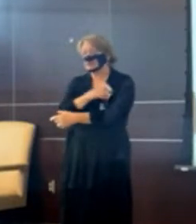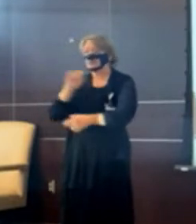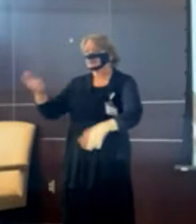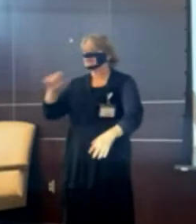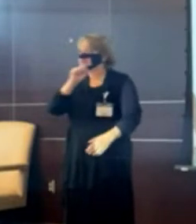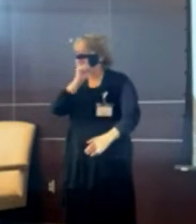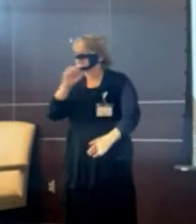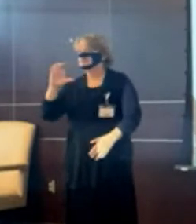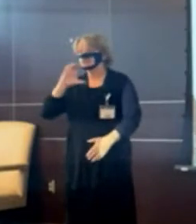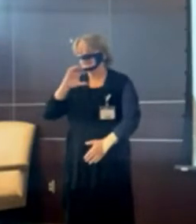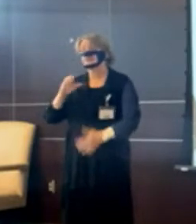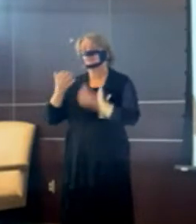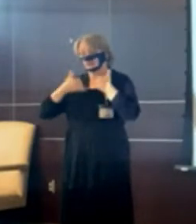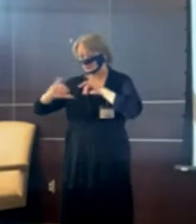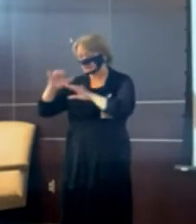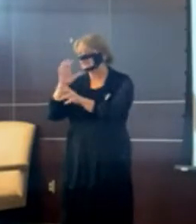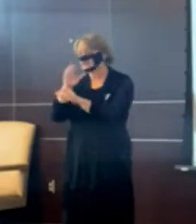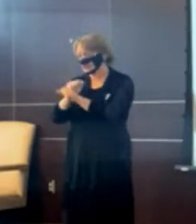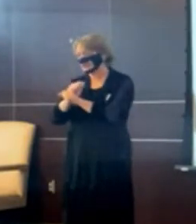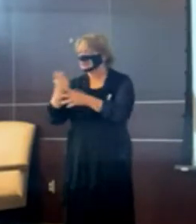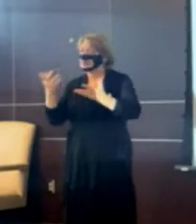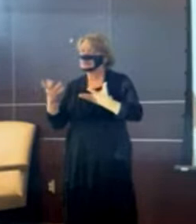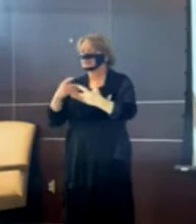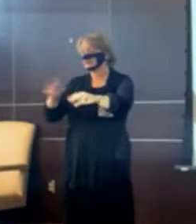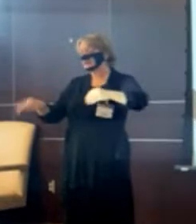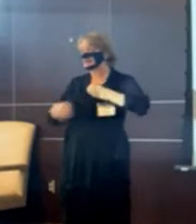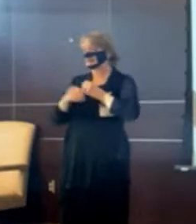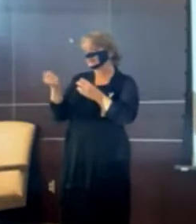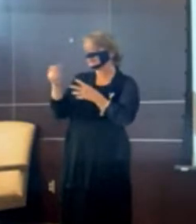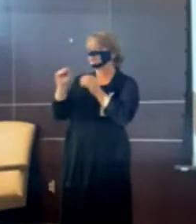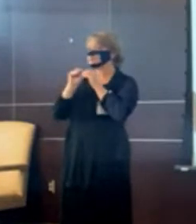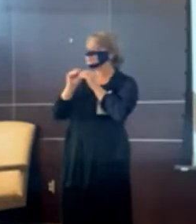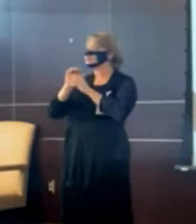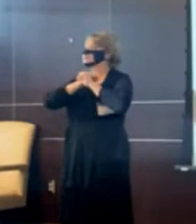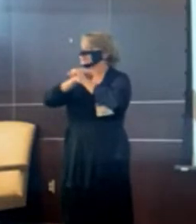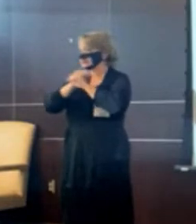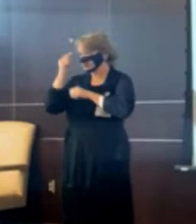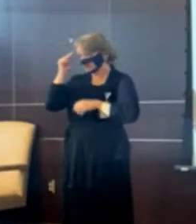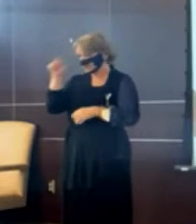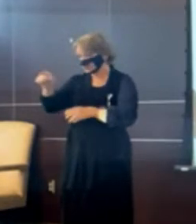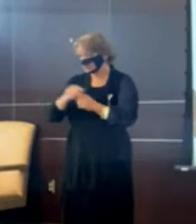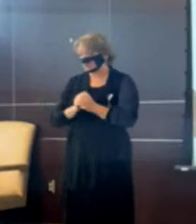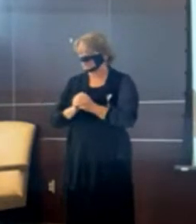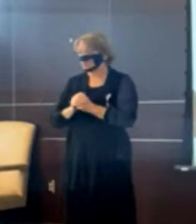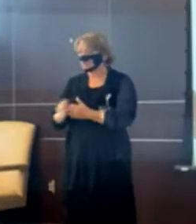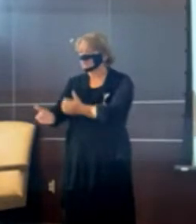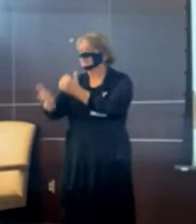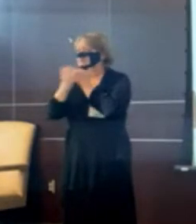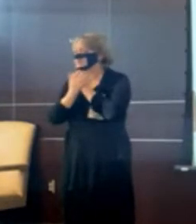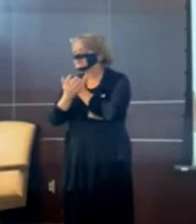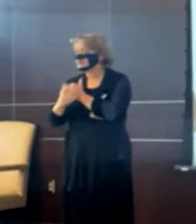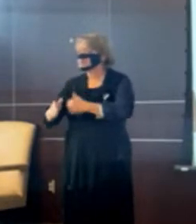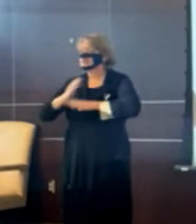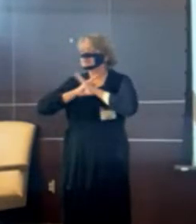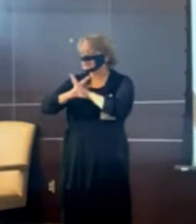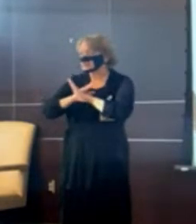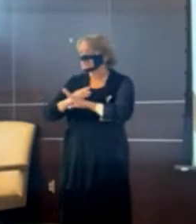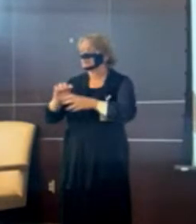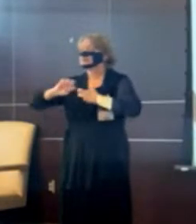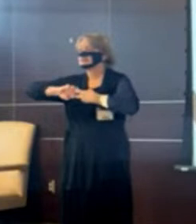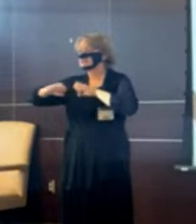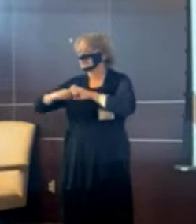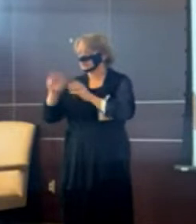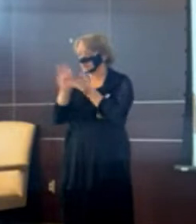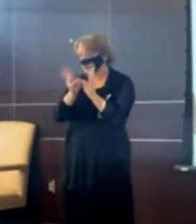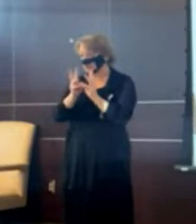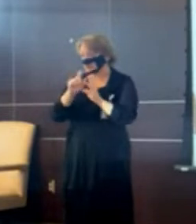out there. Get the vaccine that's right and available to you. You can help us stave off a very difficult winter. If we have